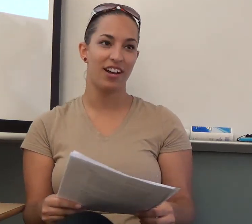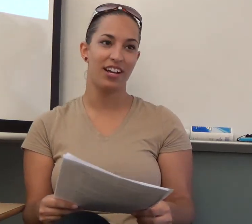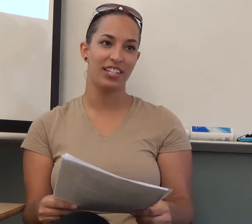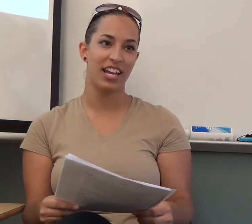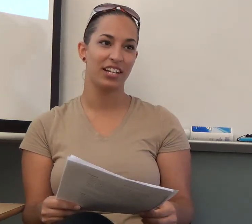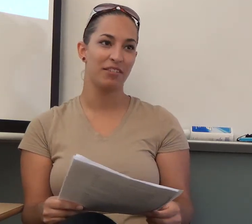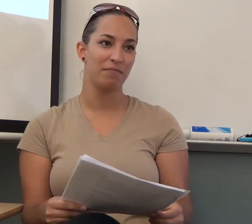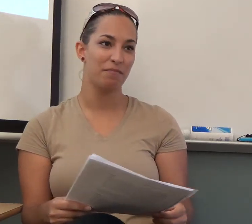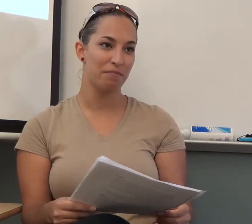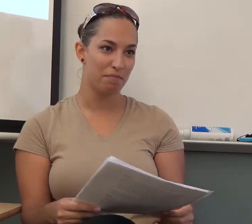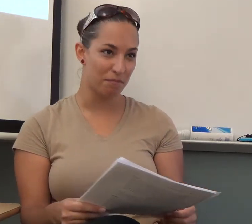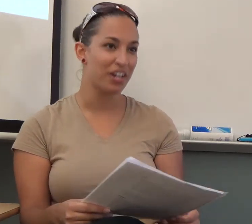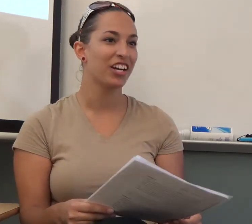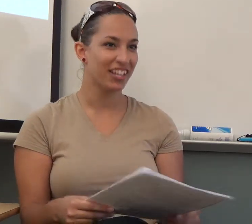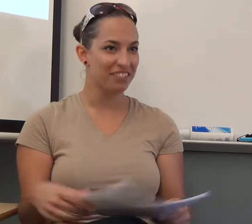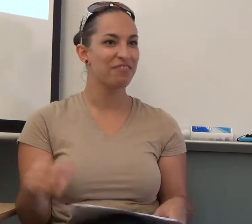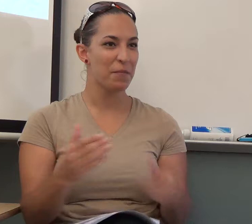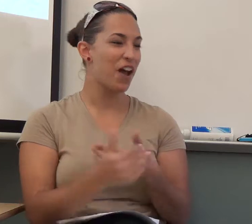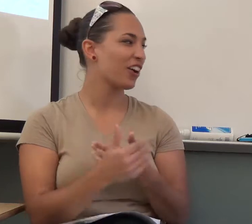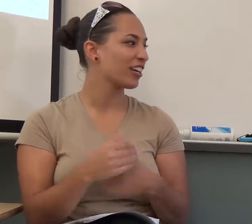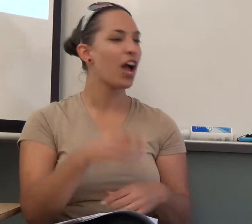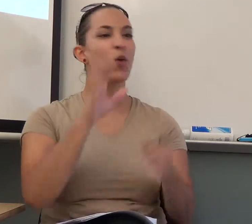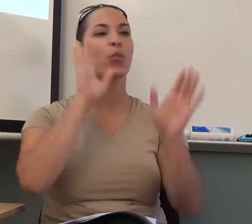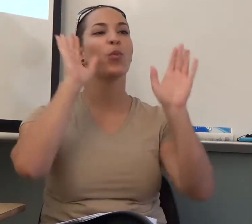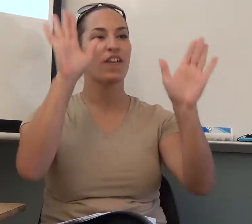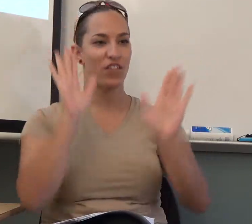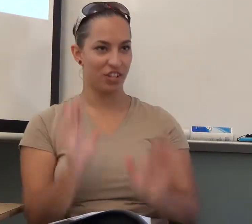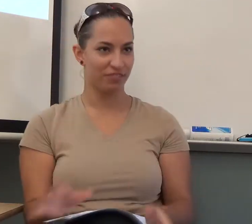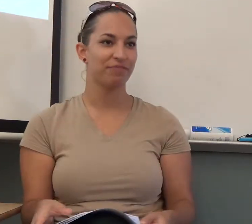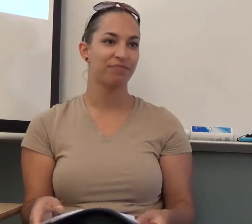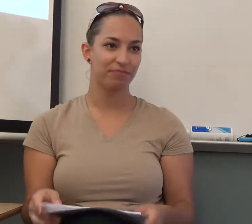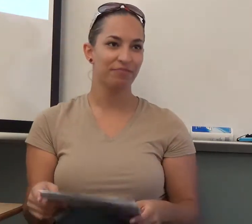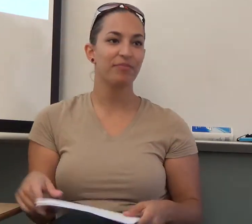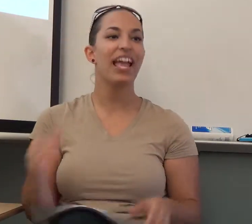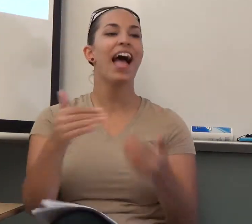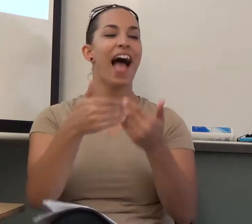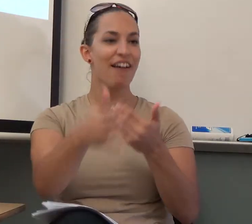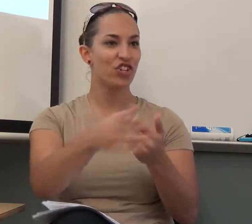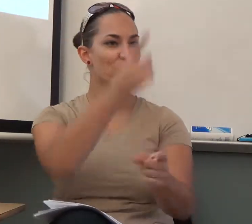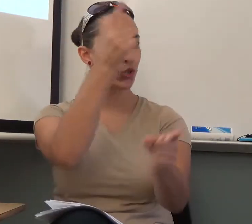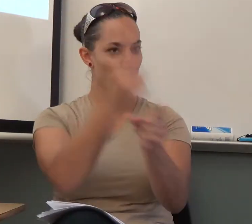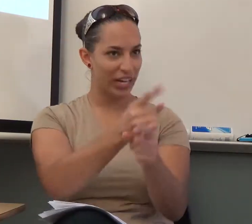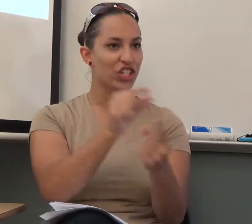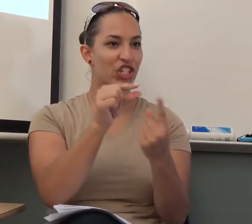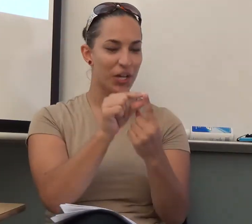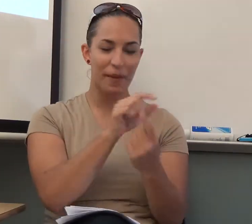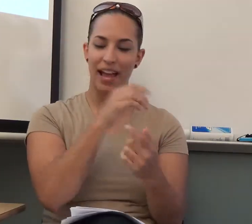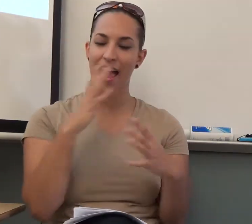a tagged monarch. Wonderful, wonderful. After, correct term. Excellent job.